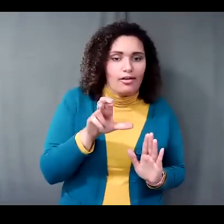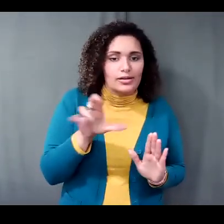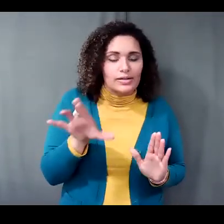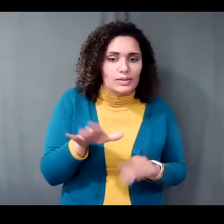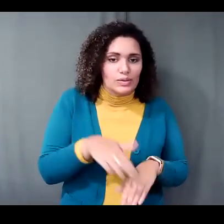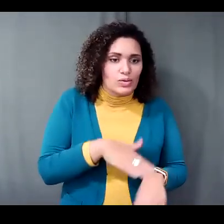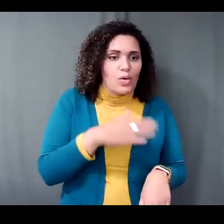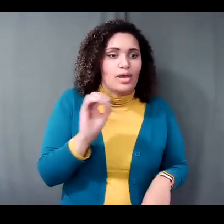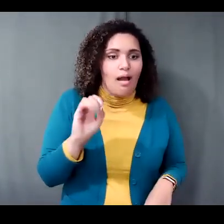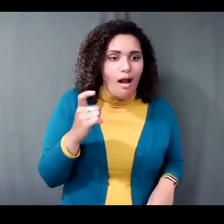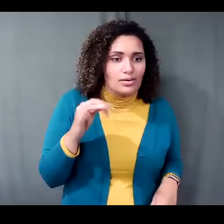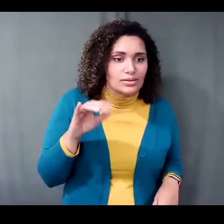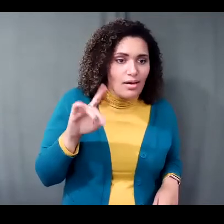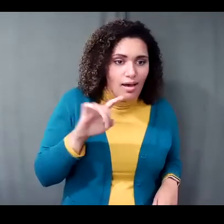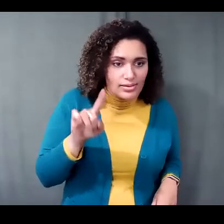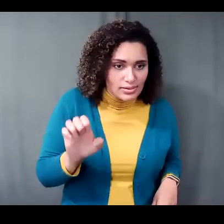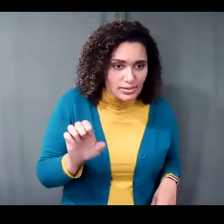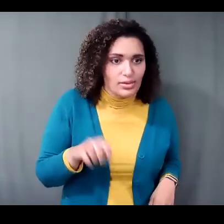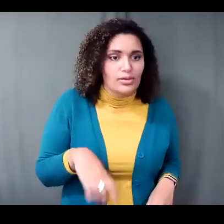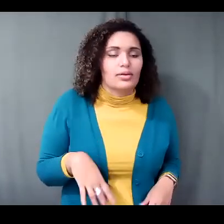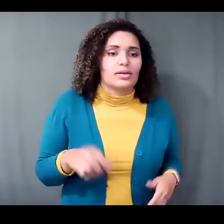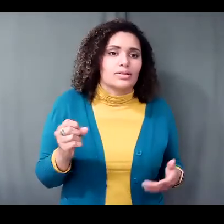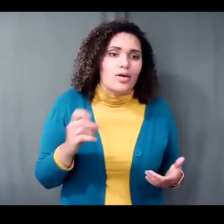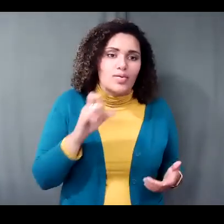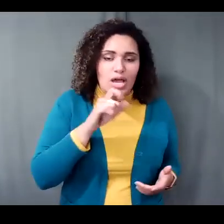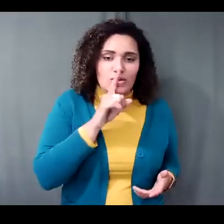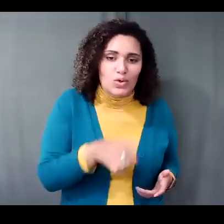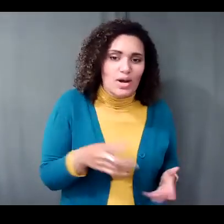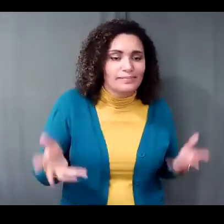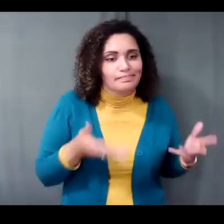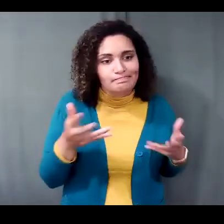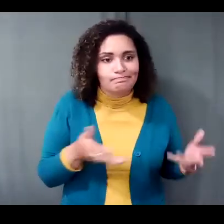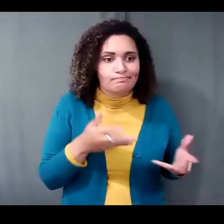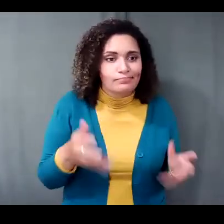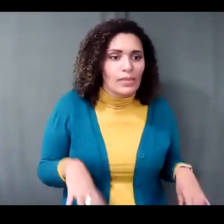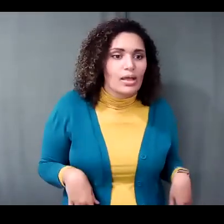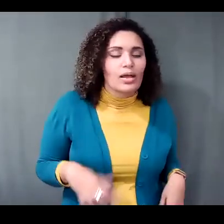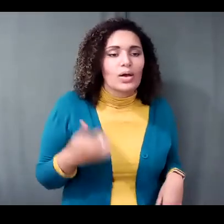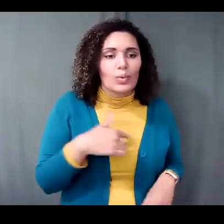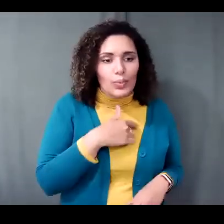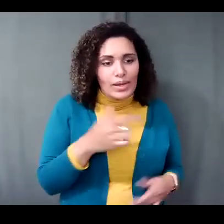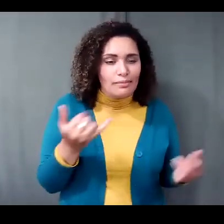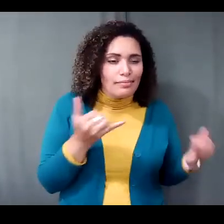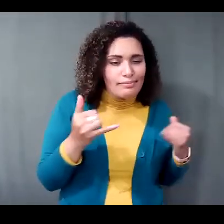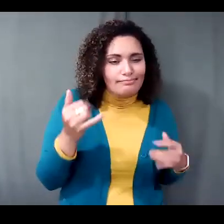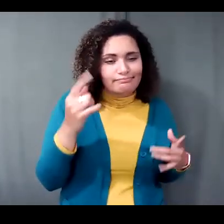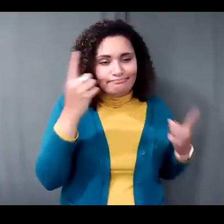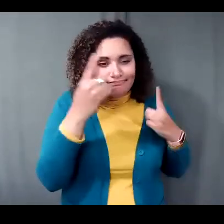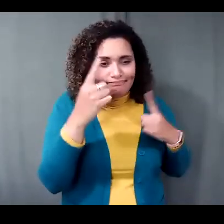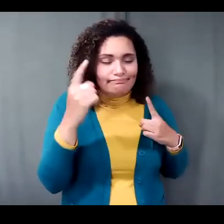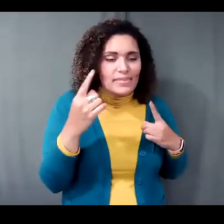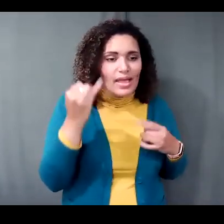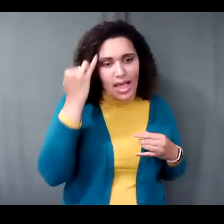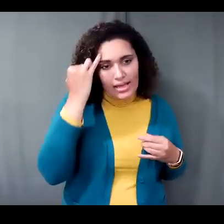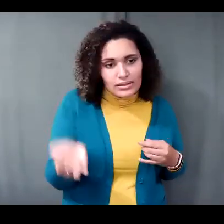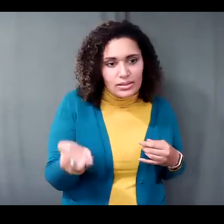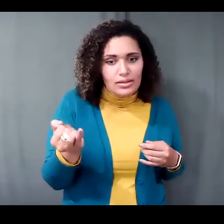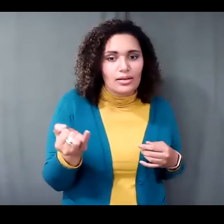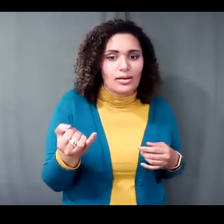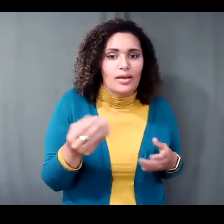like delicate kind of fruity kind of flavors, whereas this is much more kind of not earthy, but more